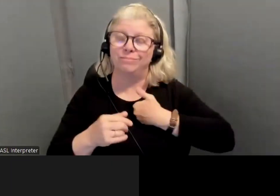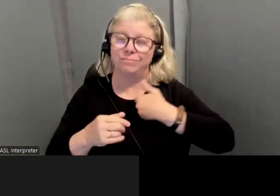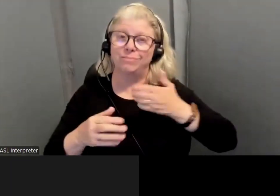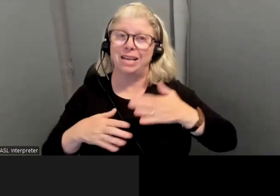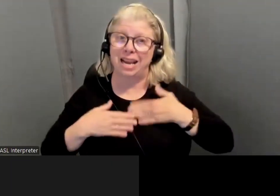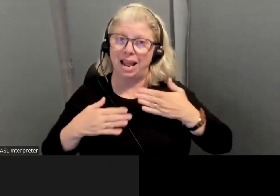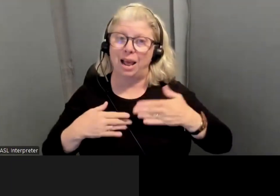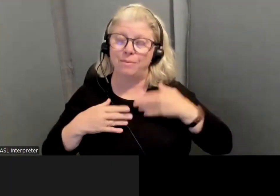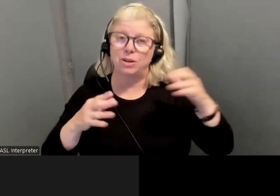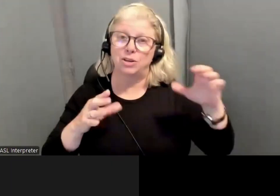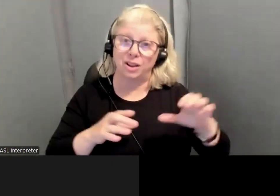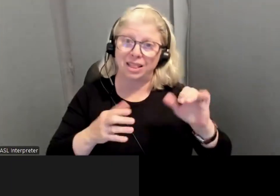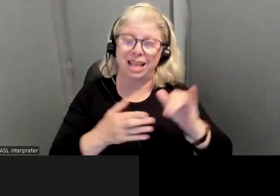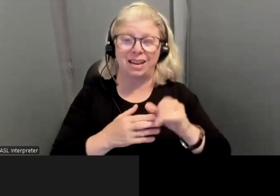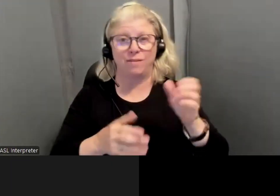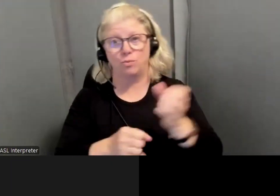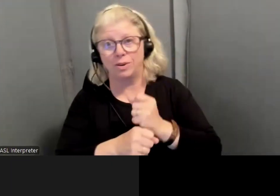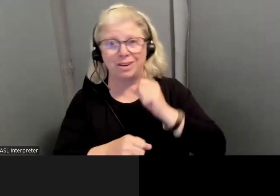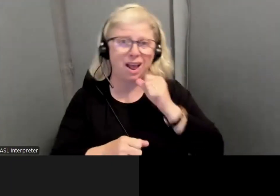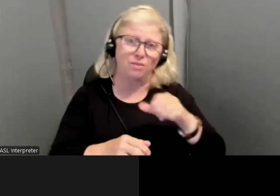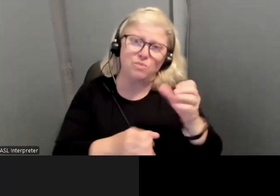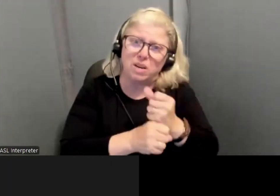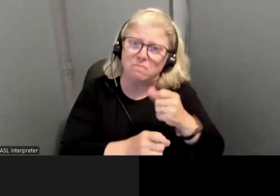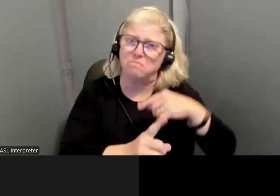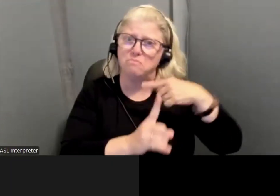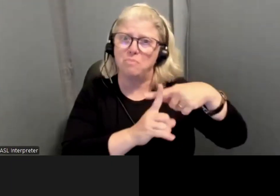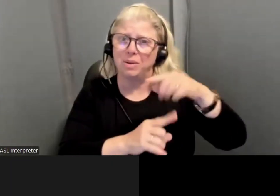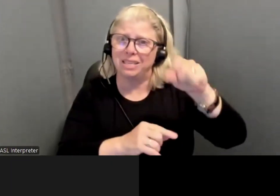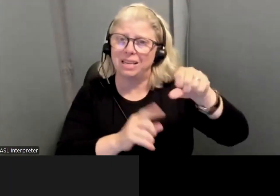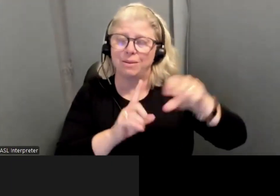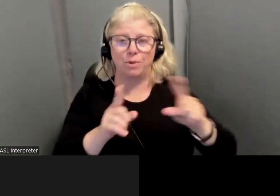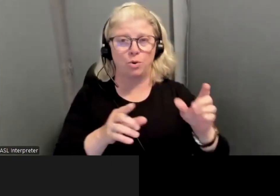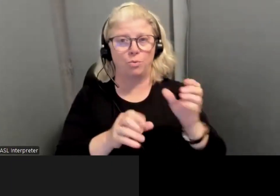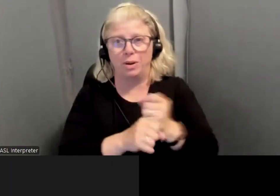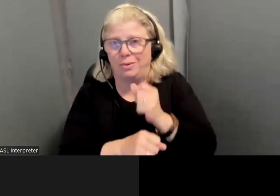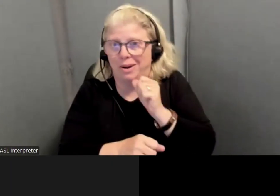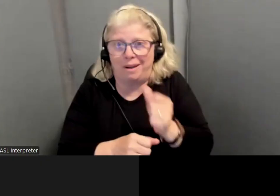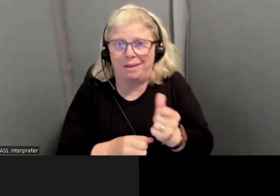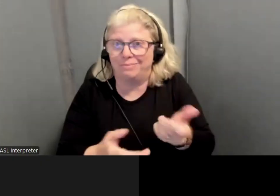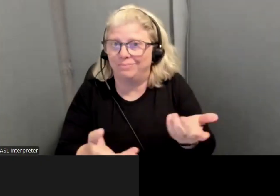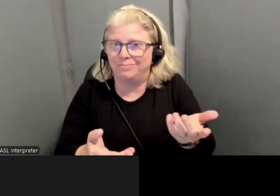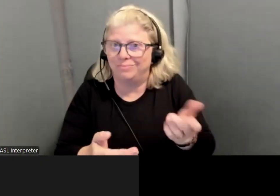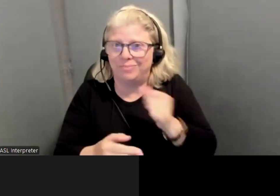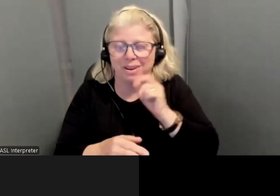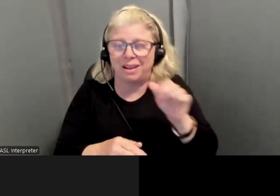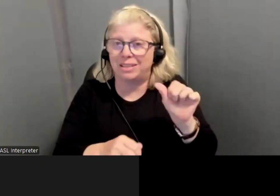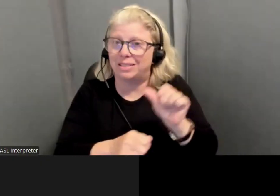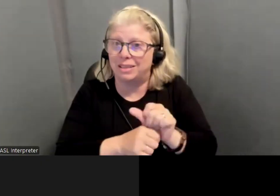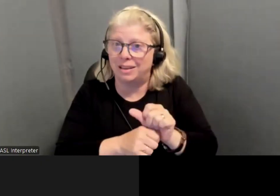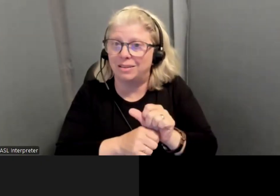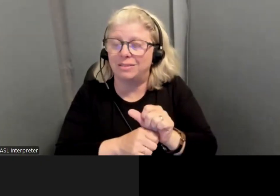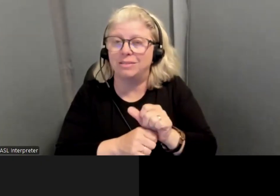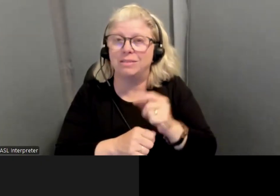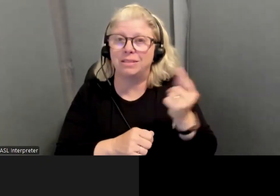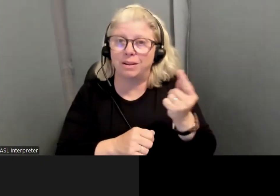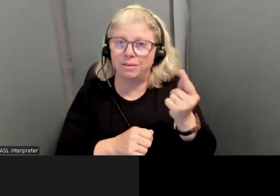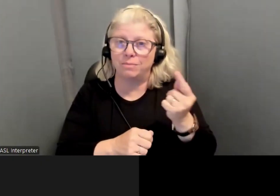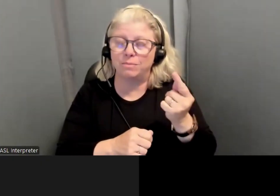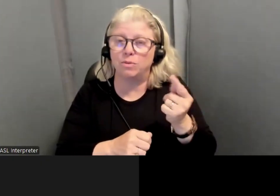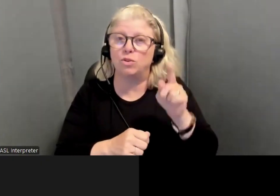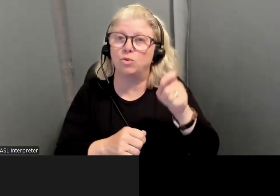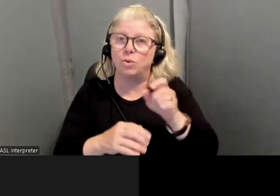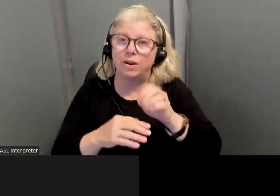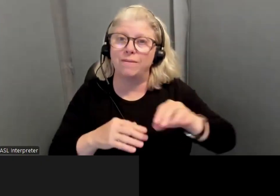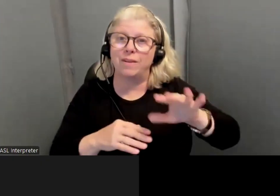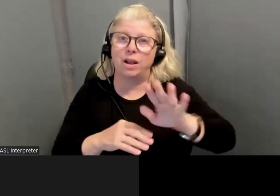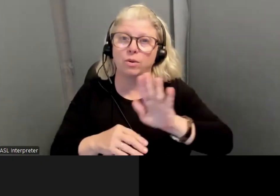that. Whether they win or not, if you win, it's a plus. But if you win or not, it's not actually something that should affect